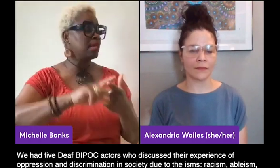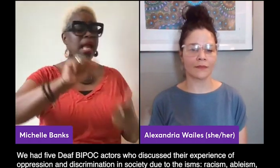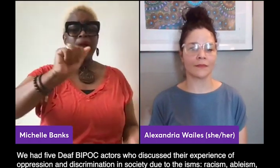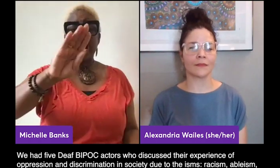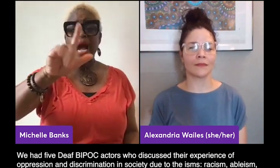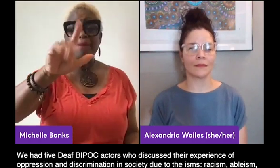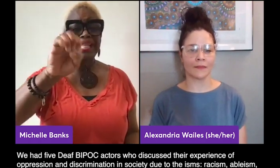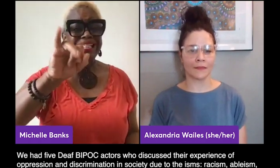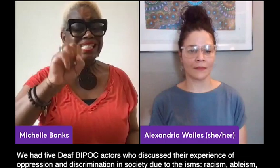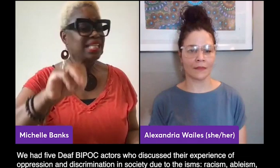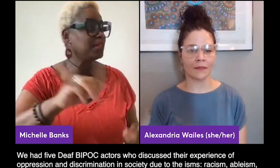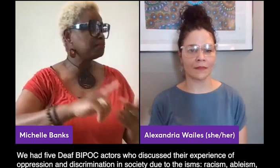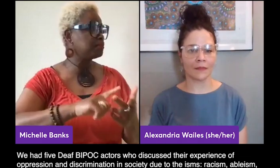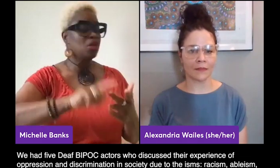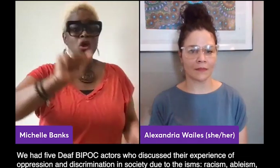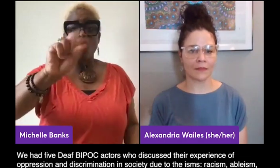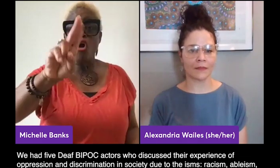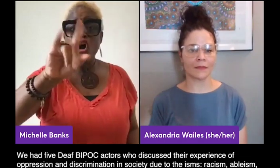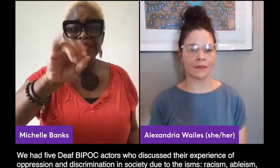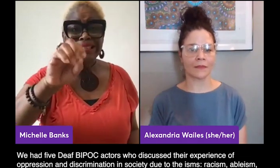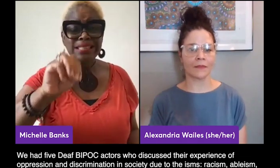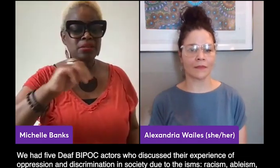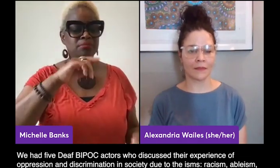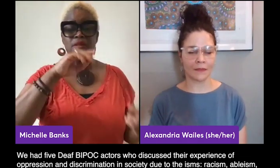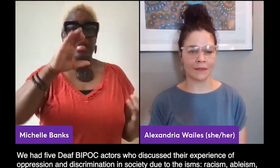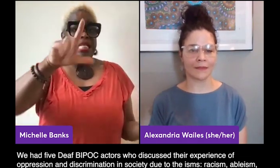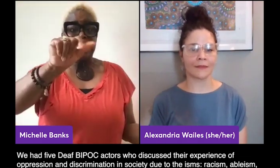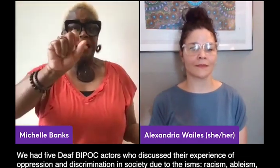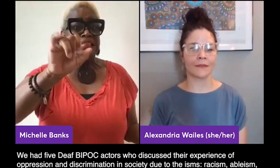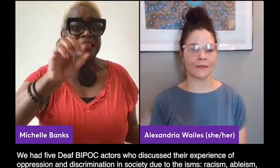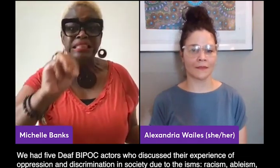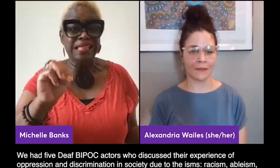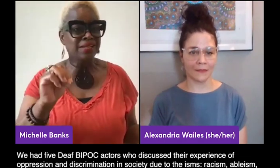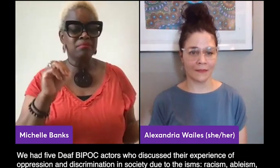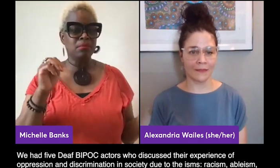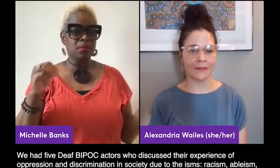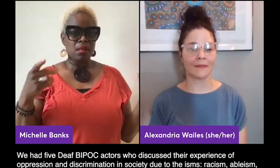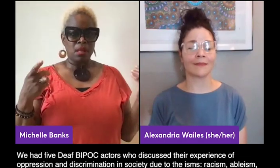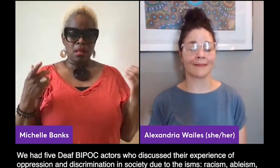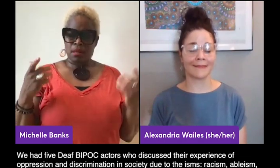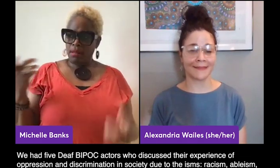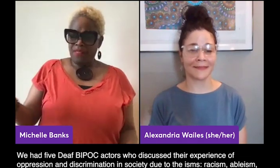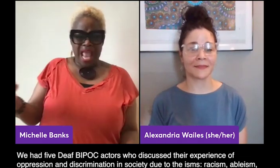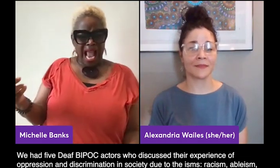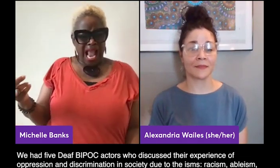racism, ableism, autism, classism.